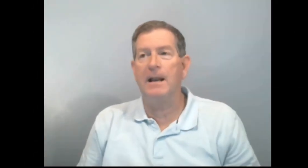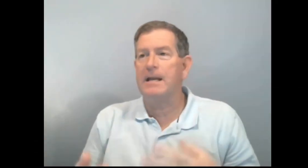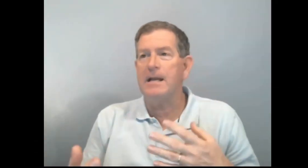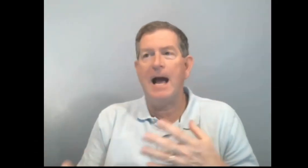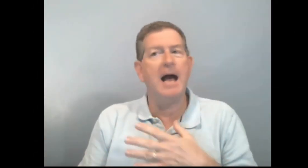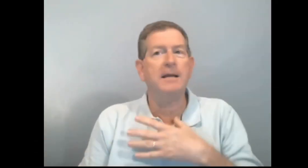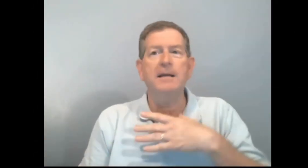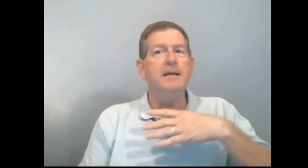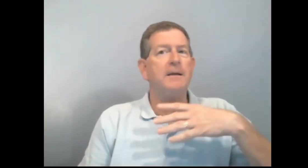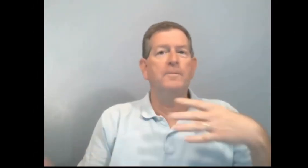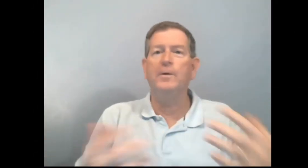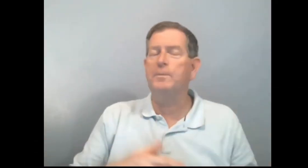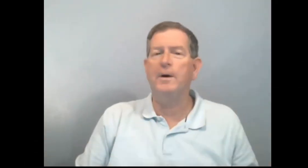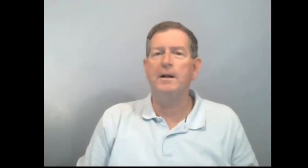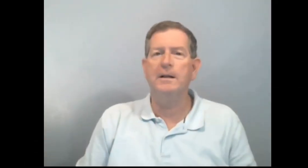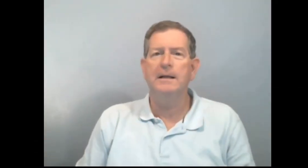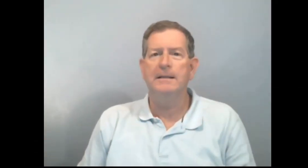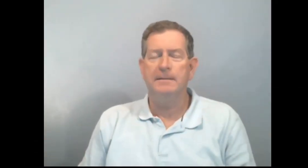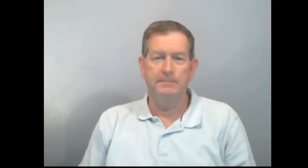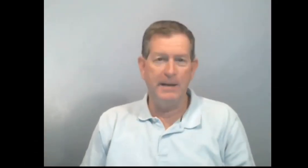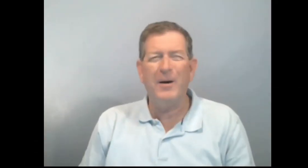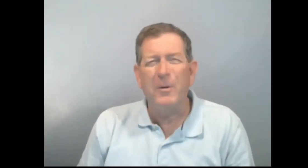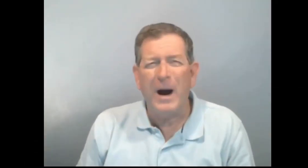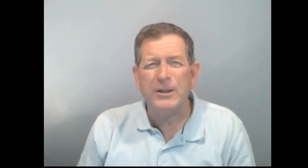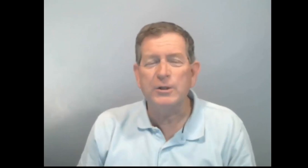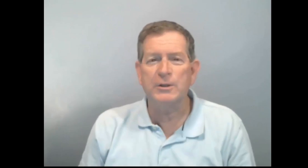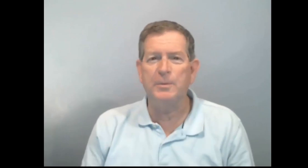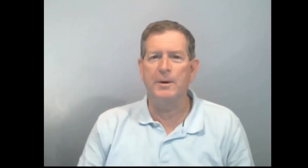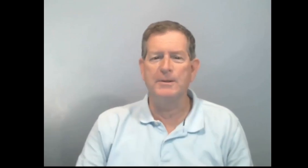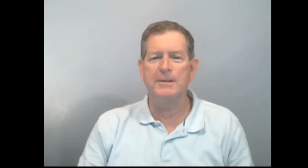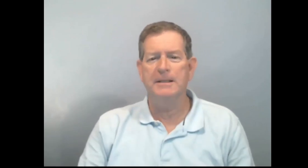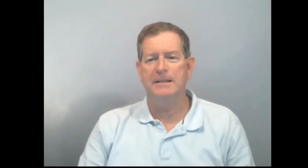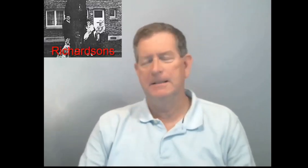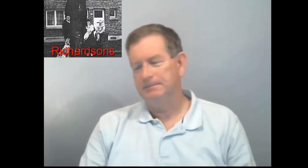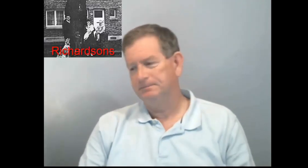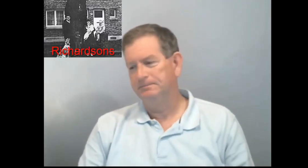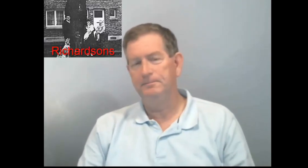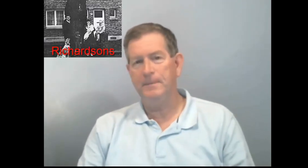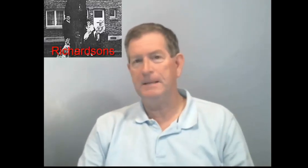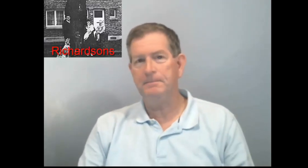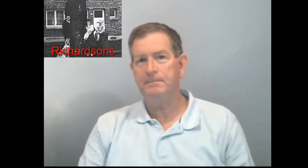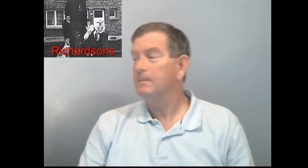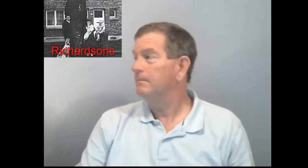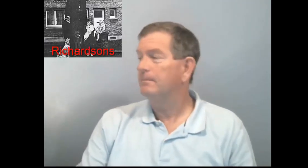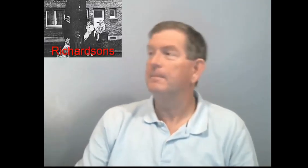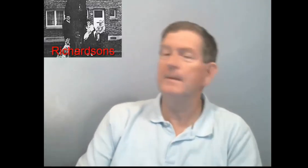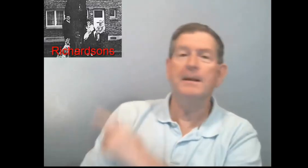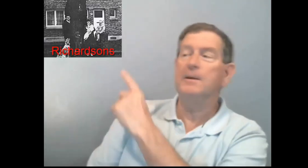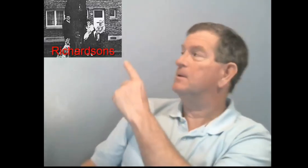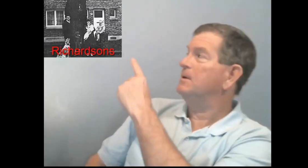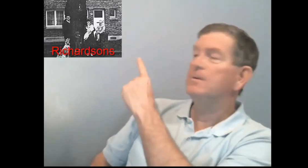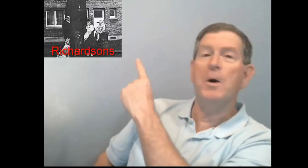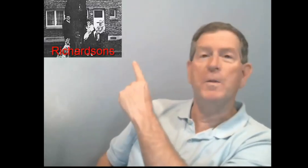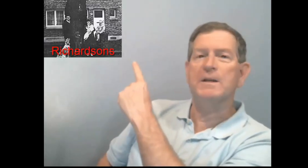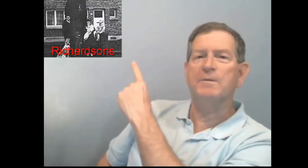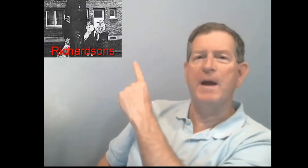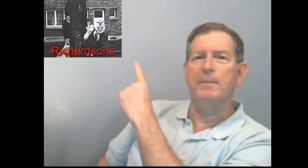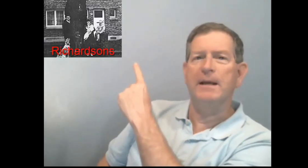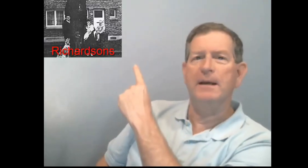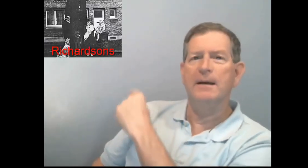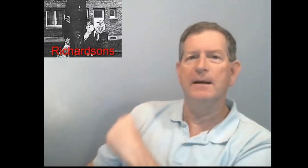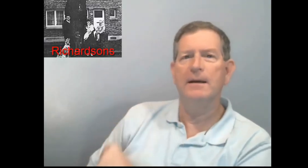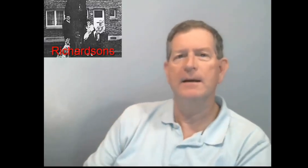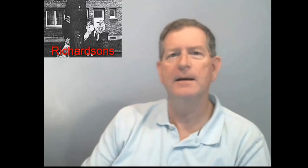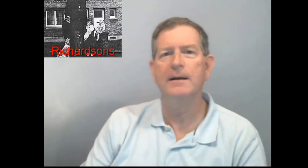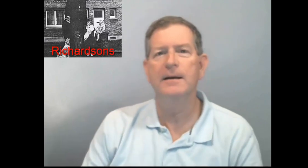and I like hockey and football. Now I watch sports. Um, do you know this